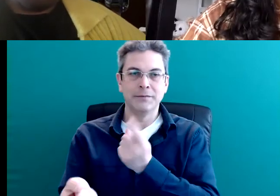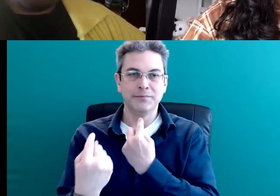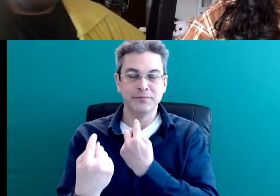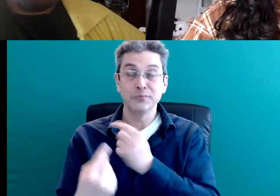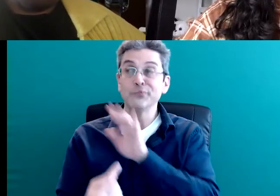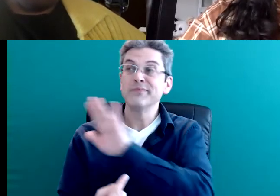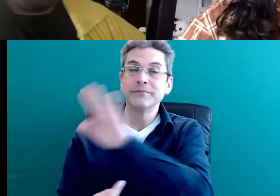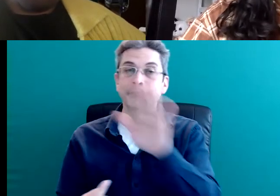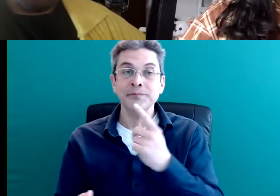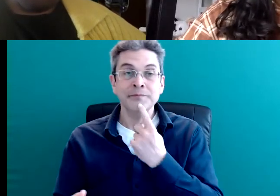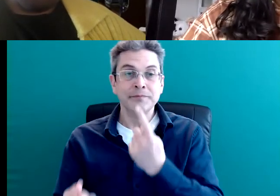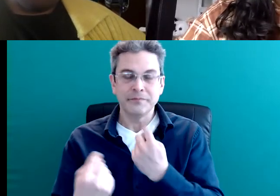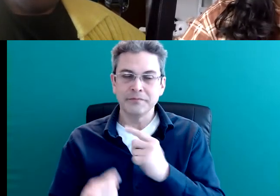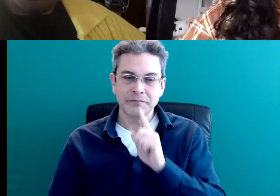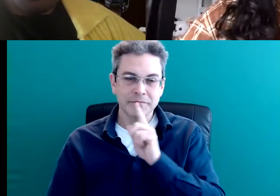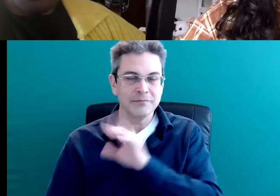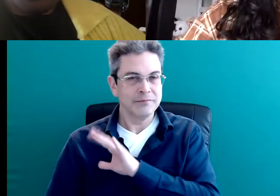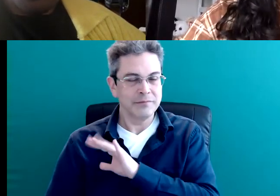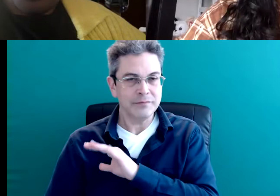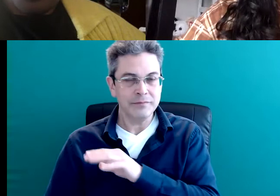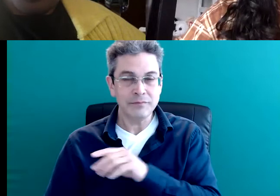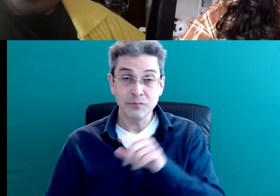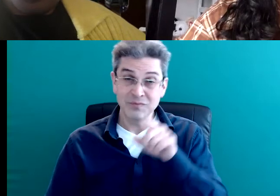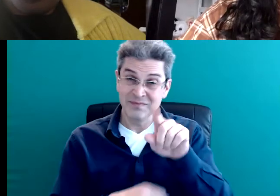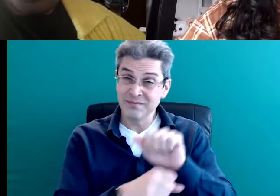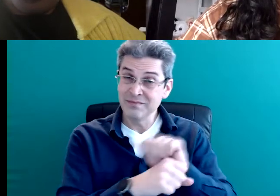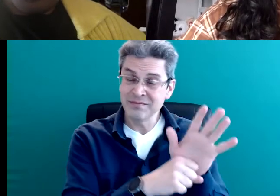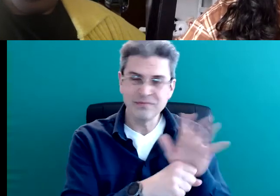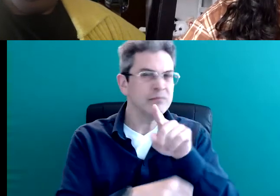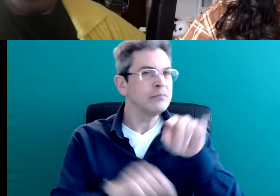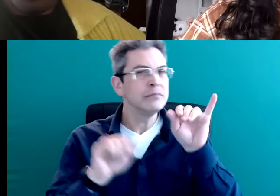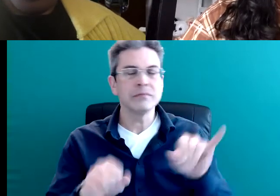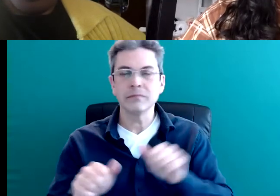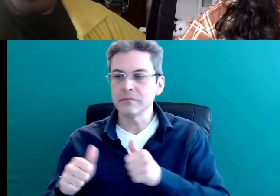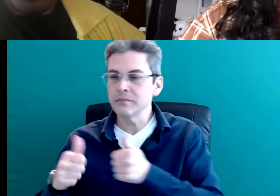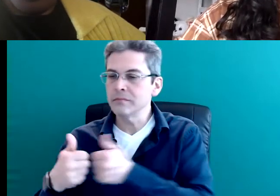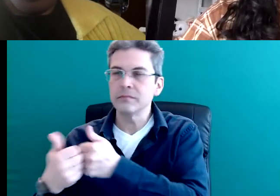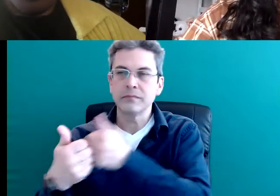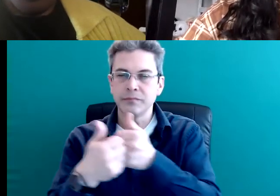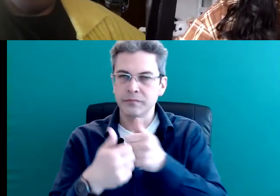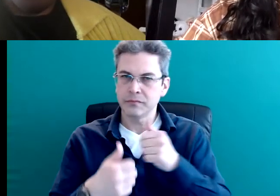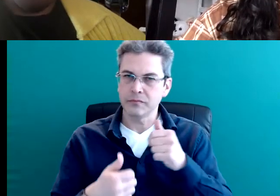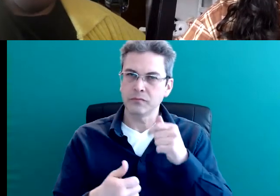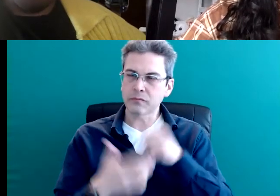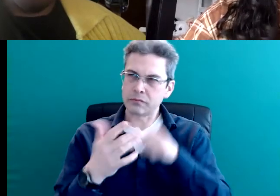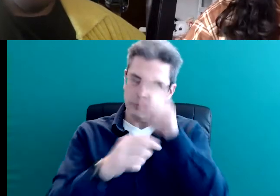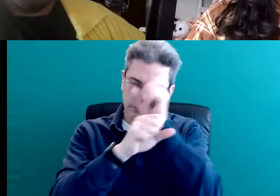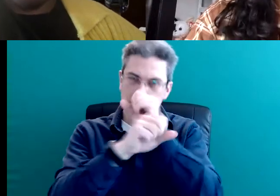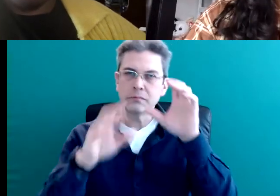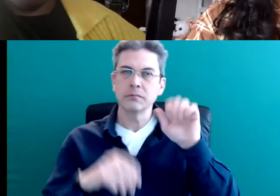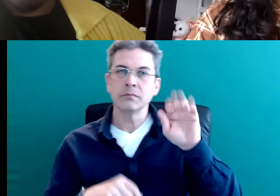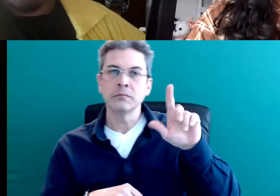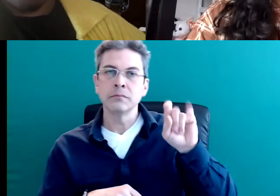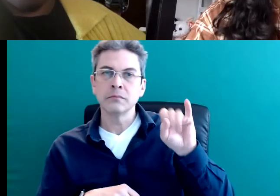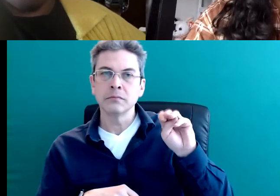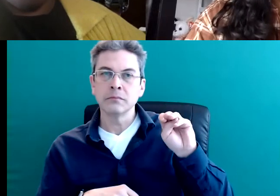great because even in the pandemic, you're challenging these people and their notions about ableism because they don't think about that stuff. And so I